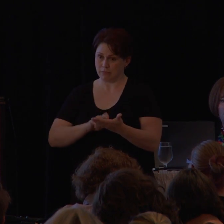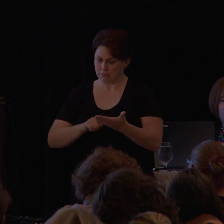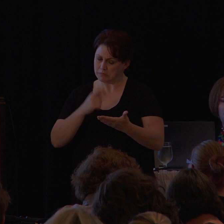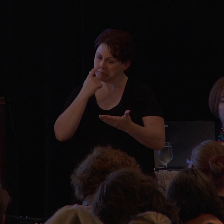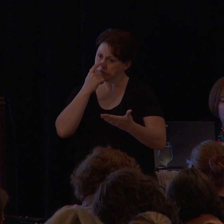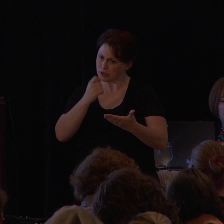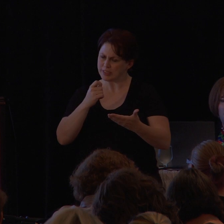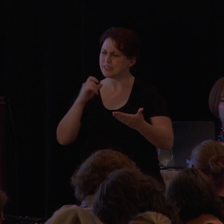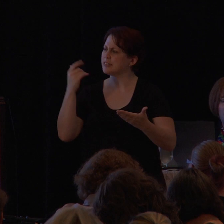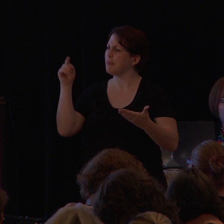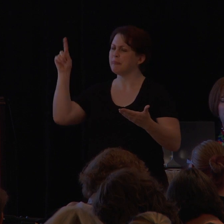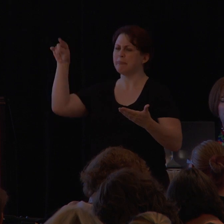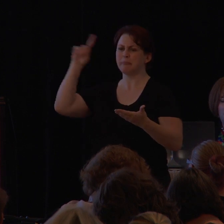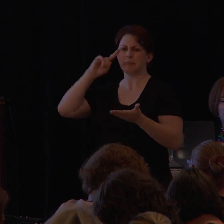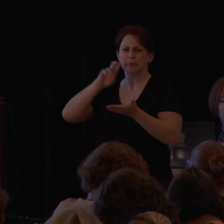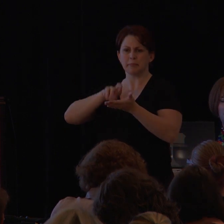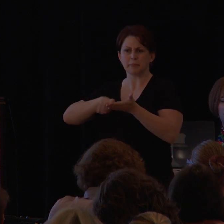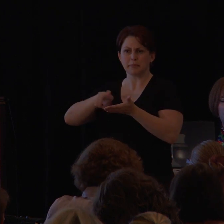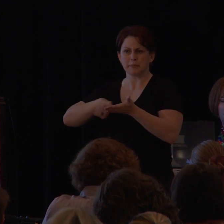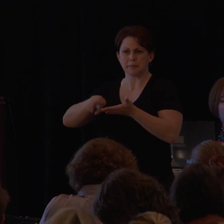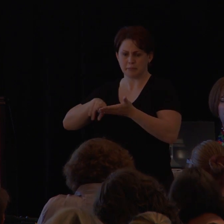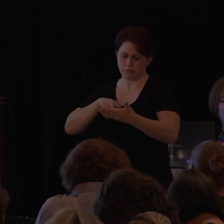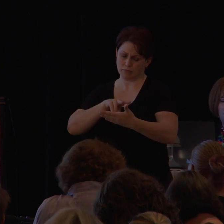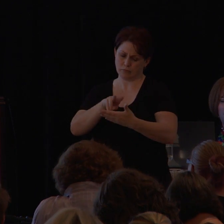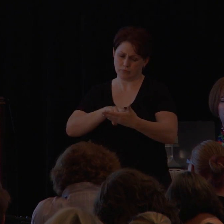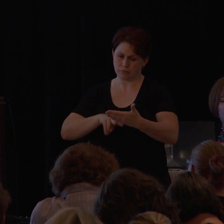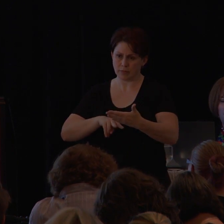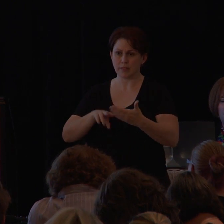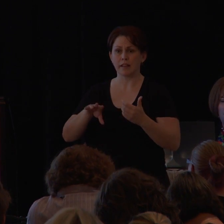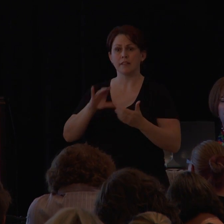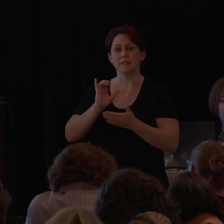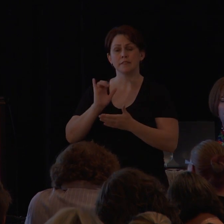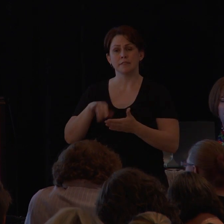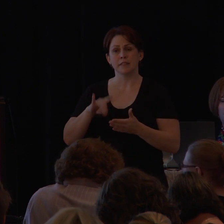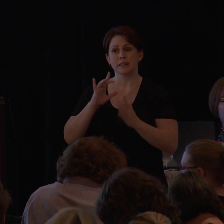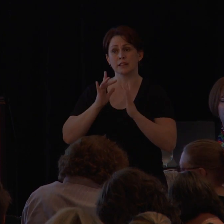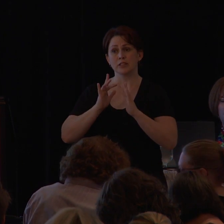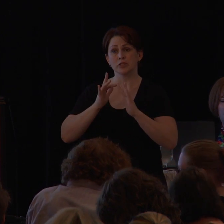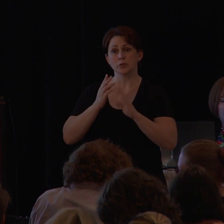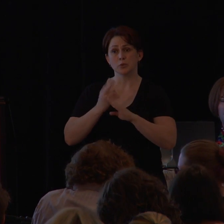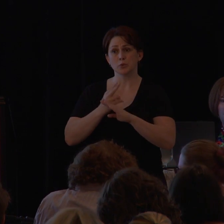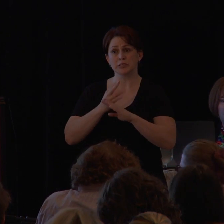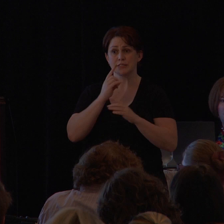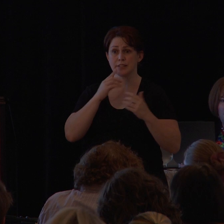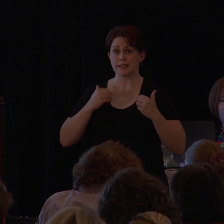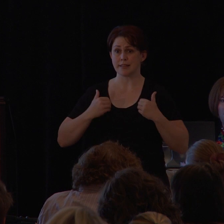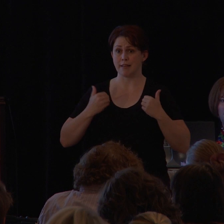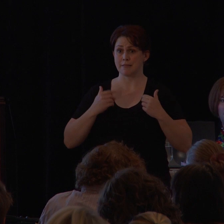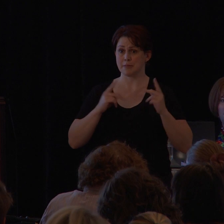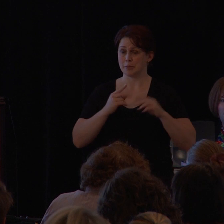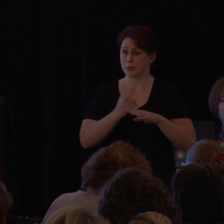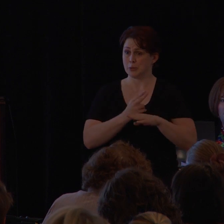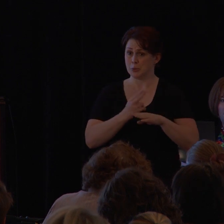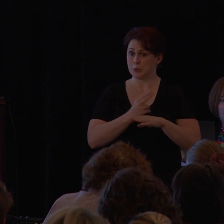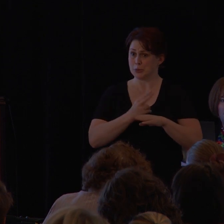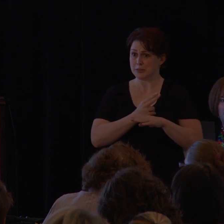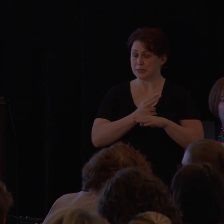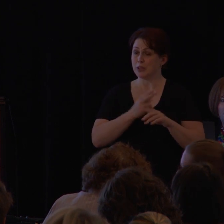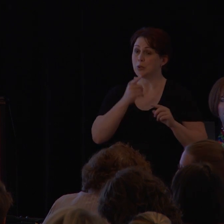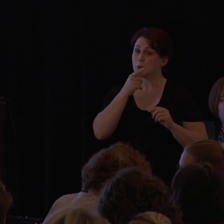some study had shown that internet use by young people was greater in the